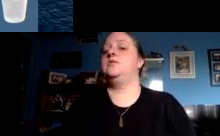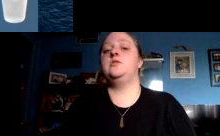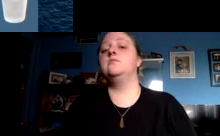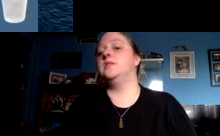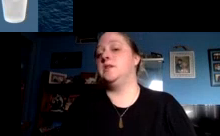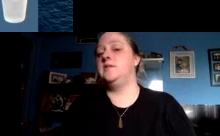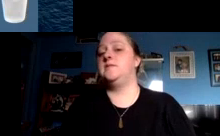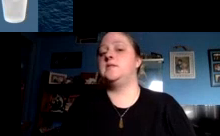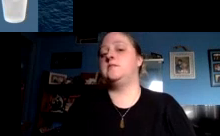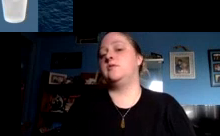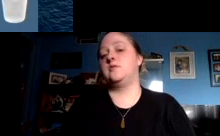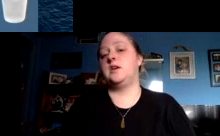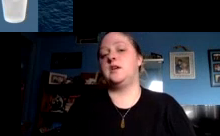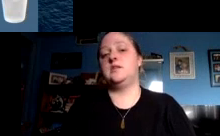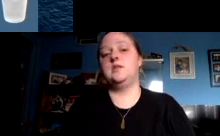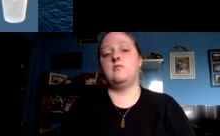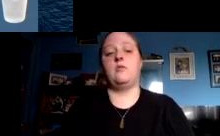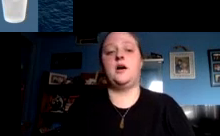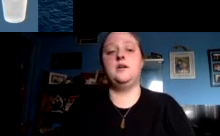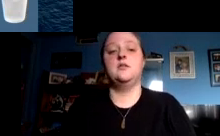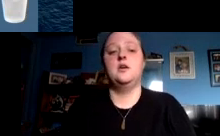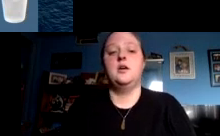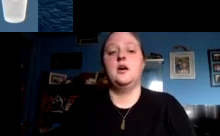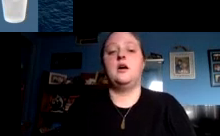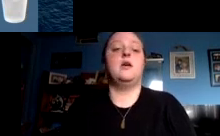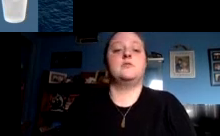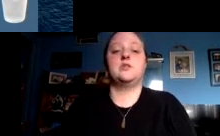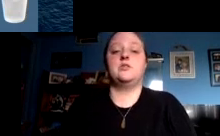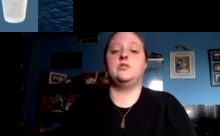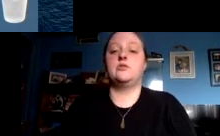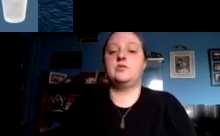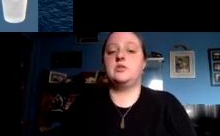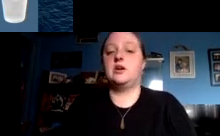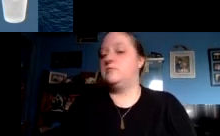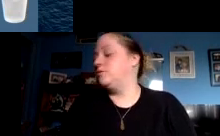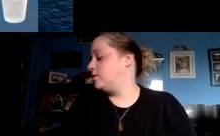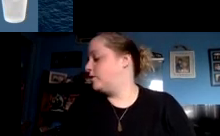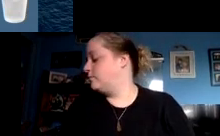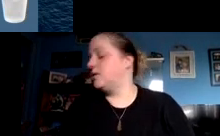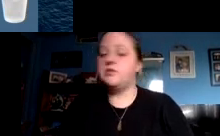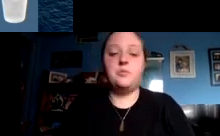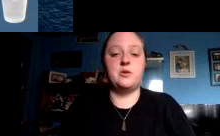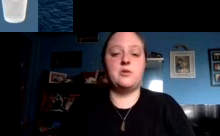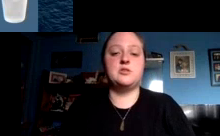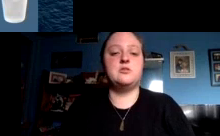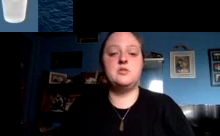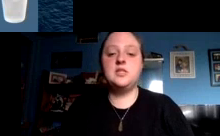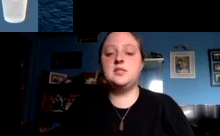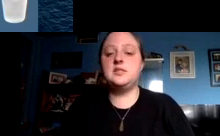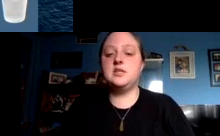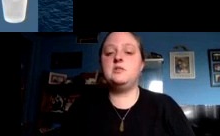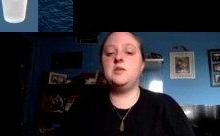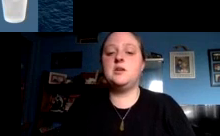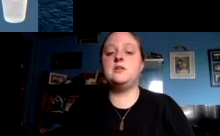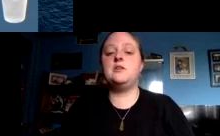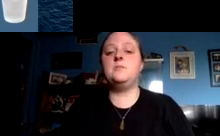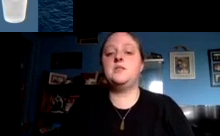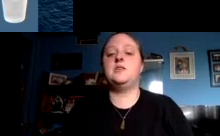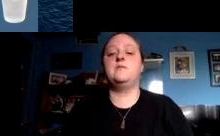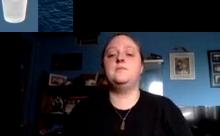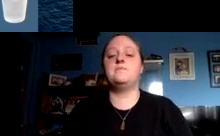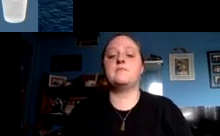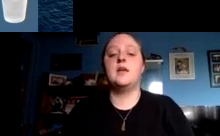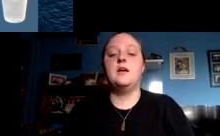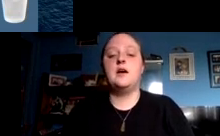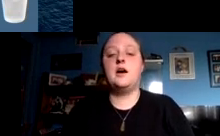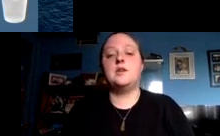which diagnosis you believe is most likely and why. You're going to come to an agreement. You'll pick one. So this is going to be a little